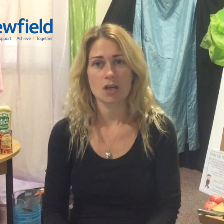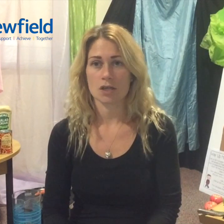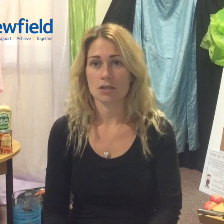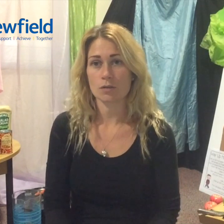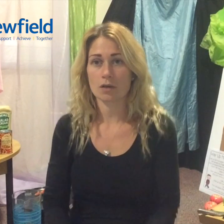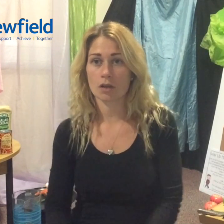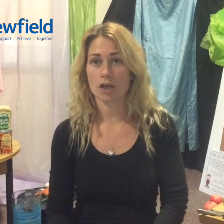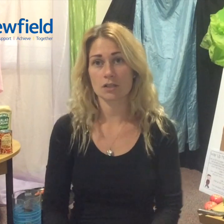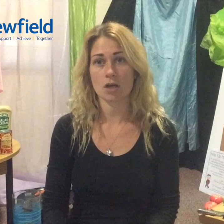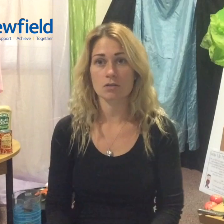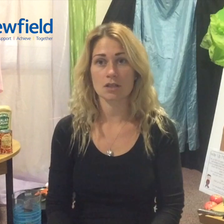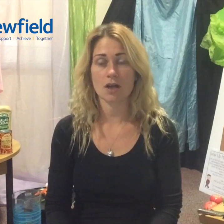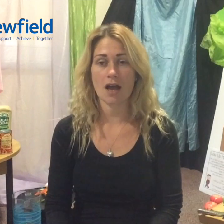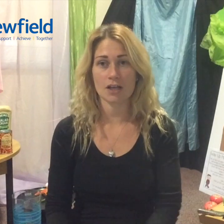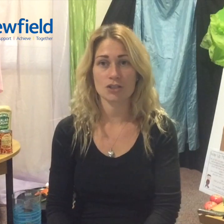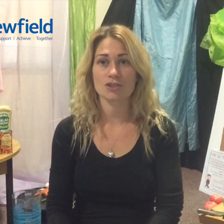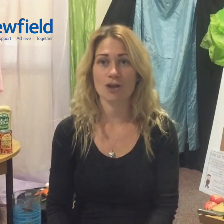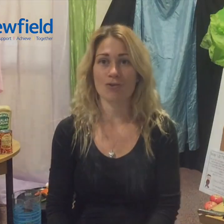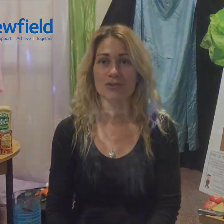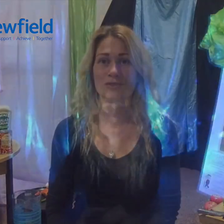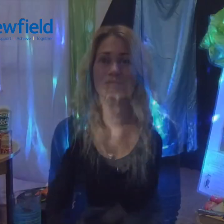and doing all our songs and our action songs.